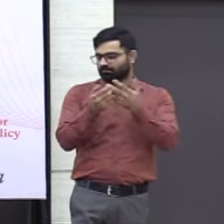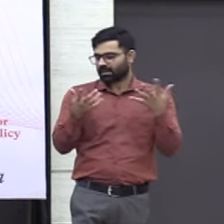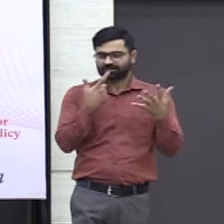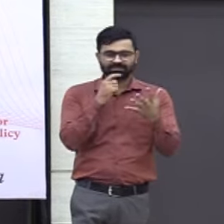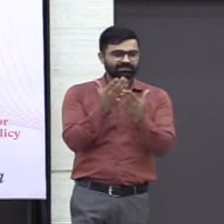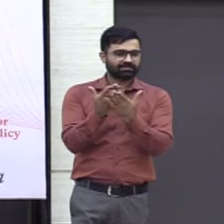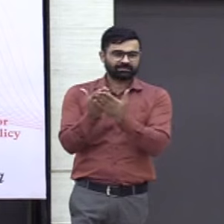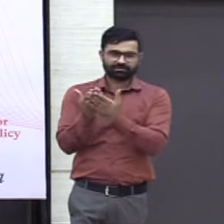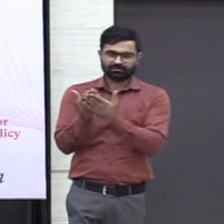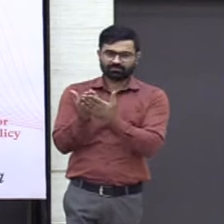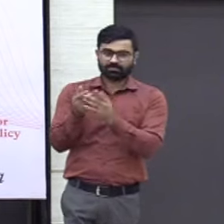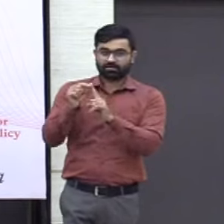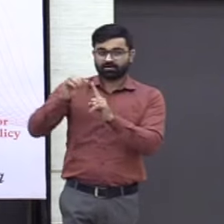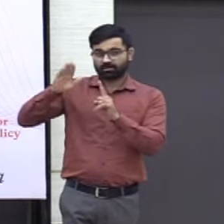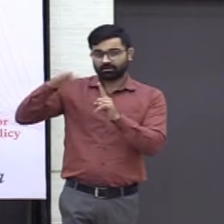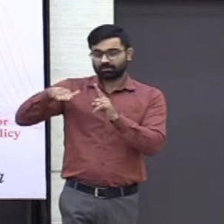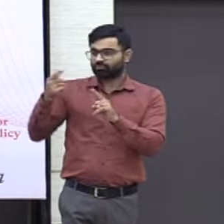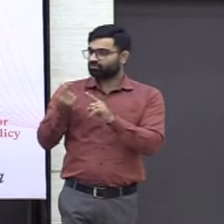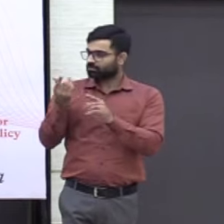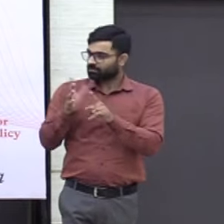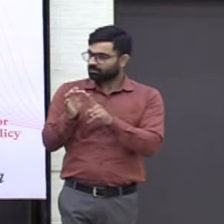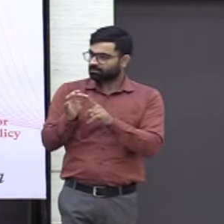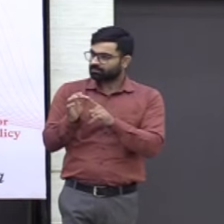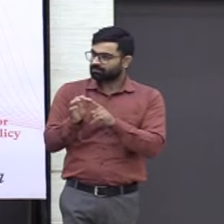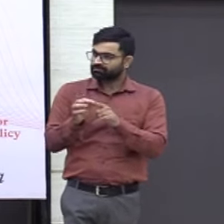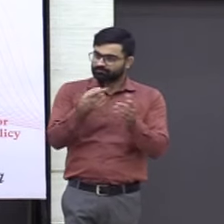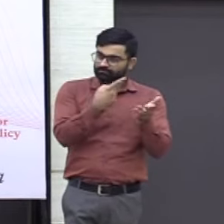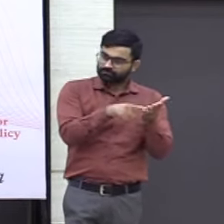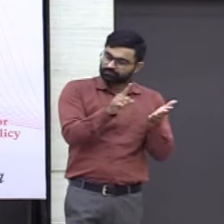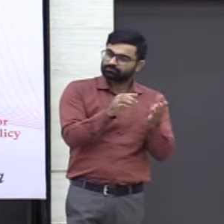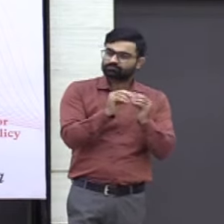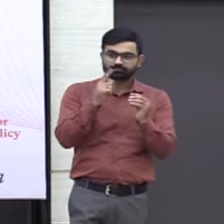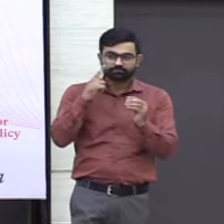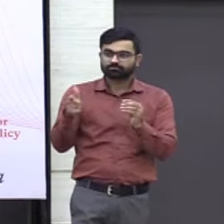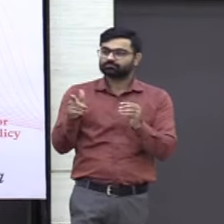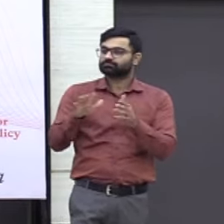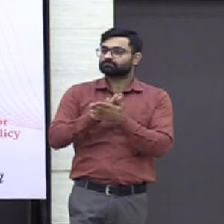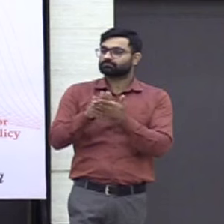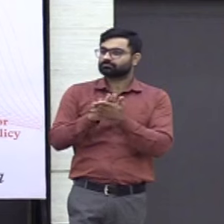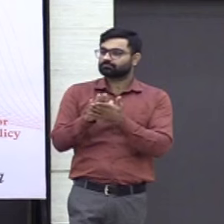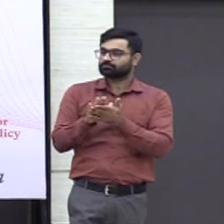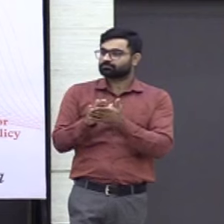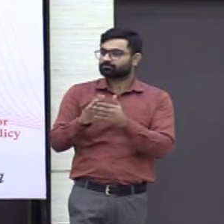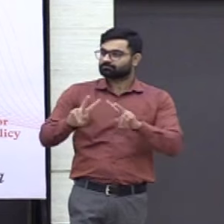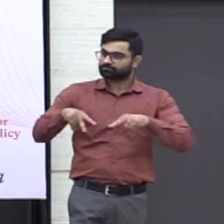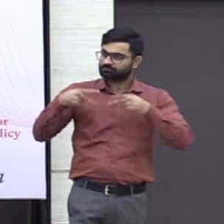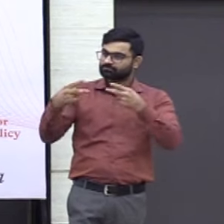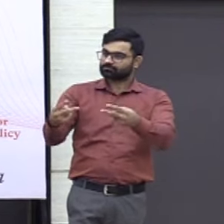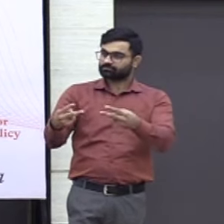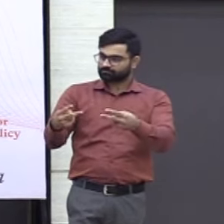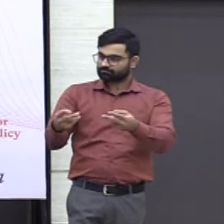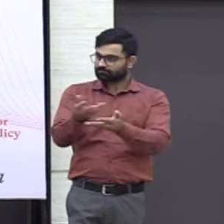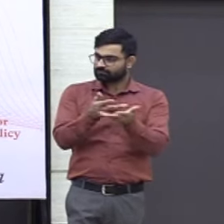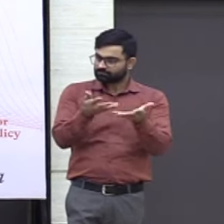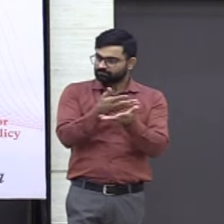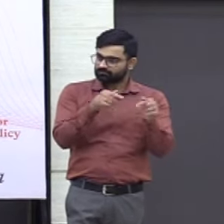cases, sir. So parliament is just used to vote and pass the bill, and it's not for the deliberation and